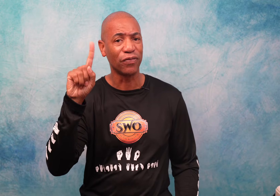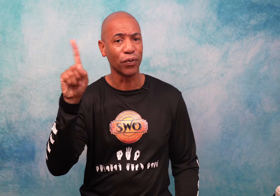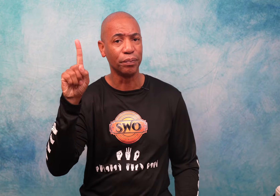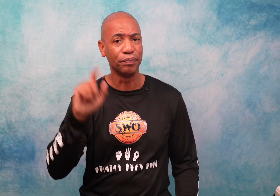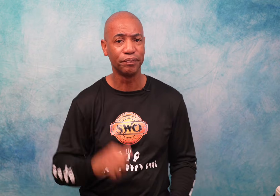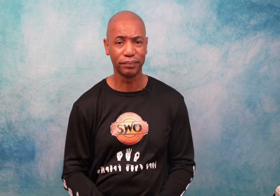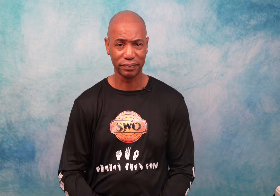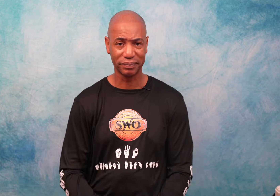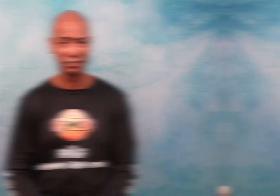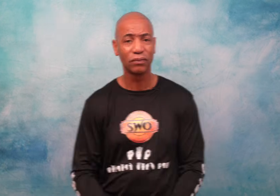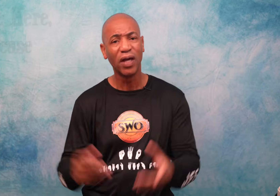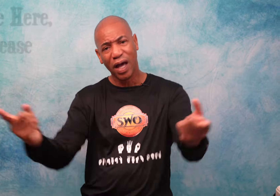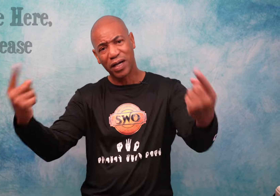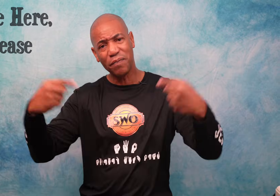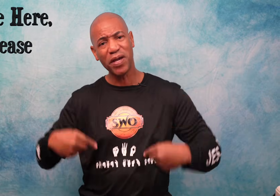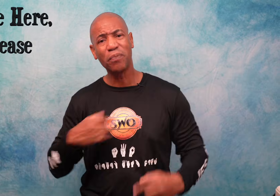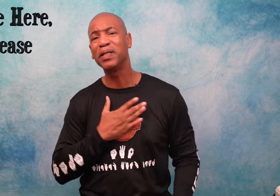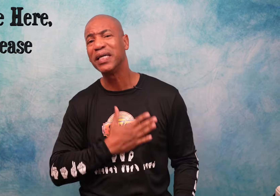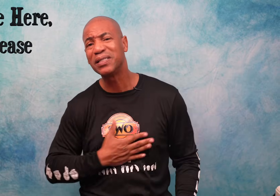bathroom? Come here, please.